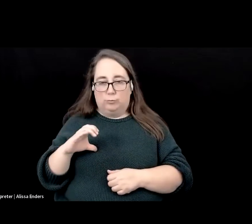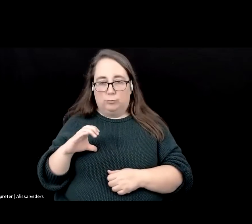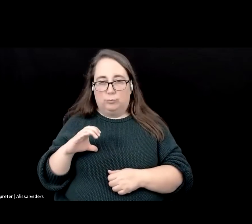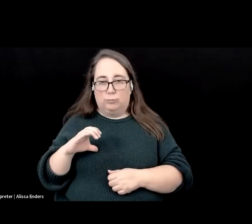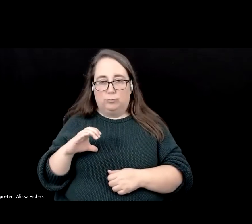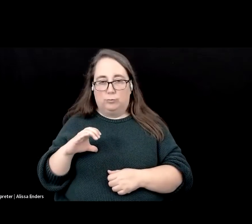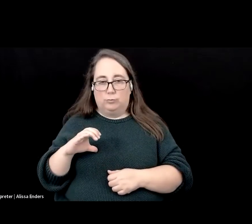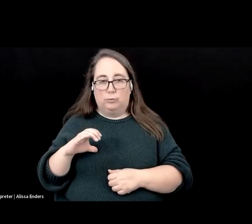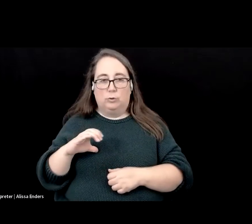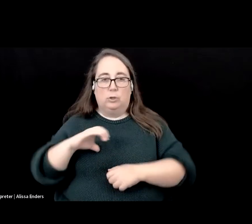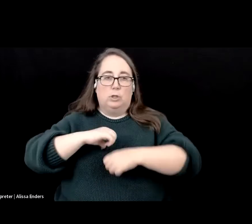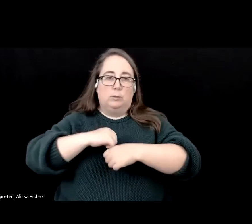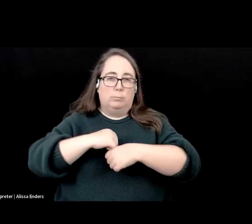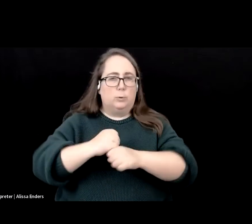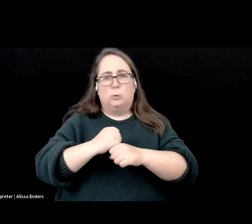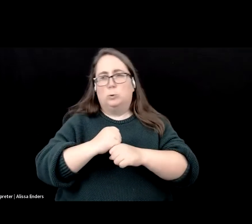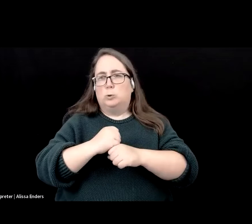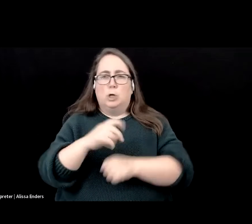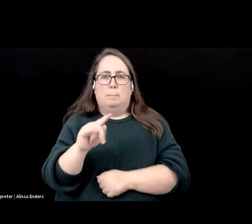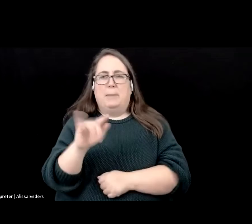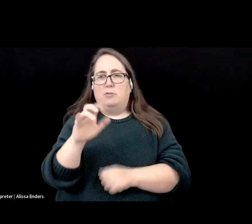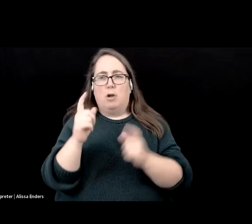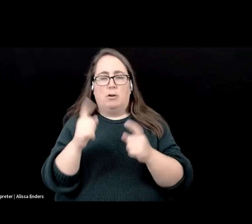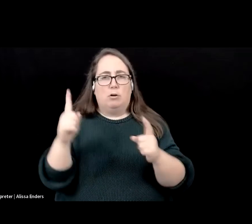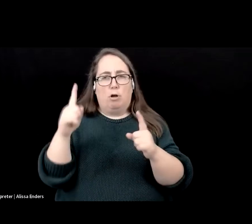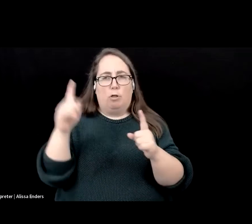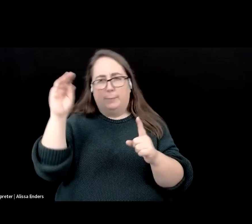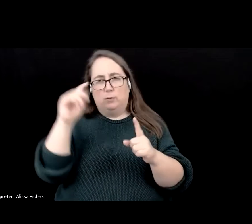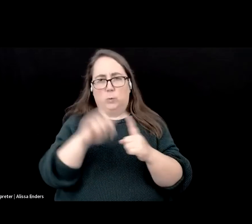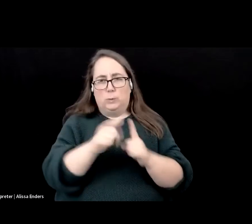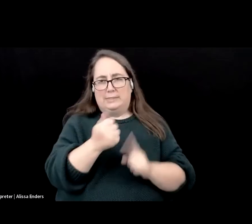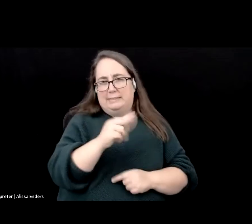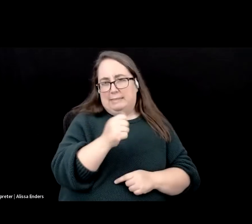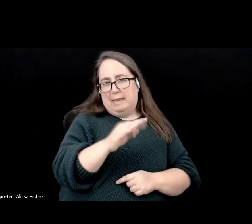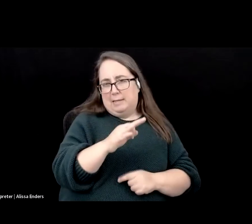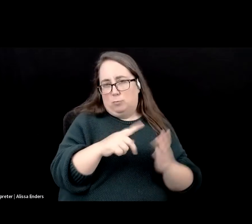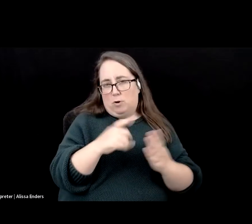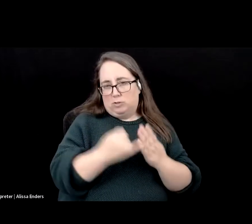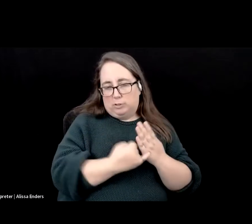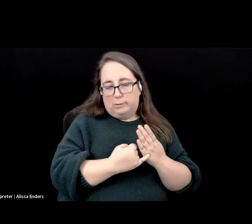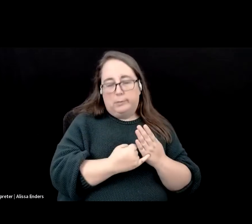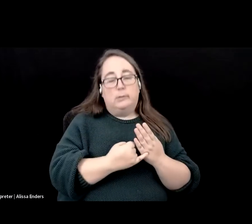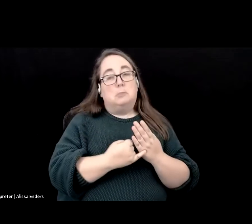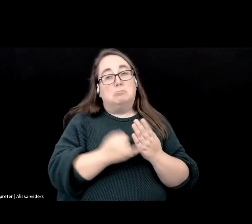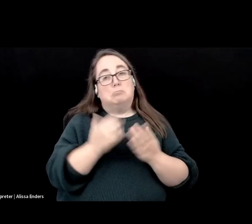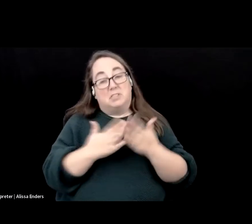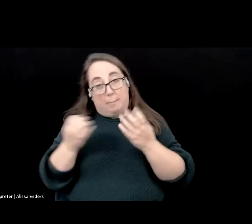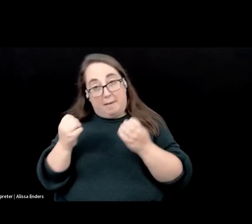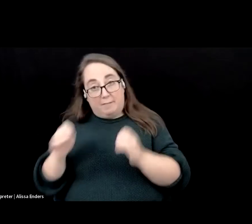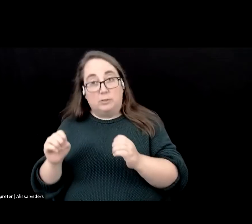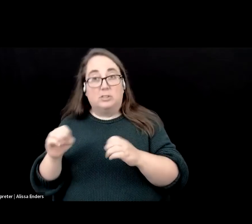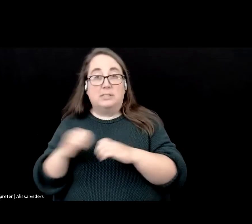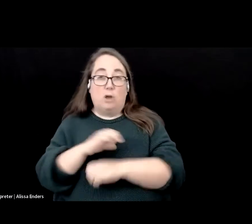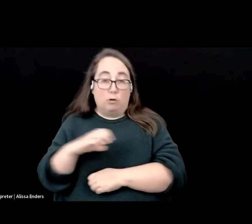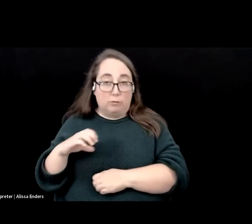an explicitly patriotic alternative to the 1619 project. There have been various efforts in